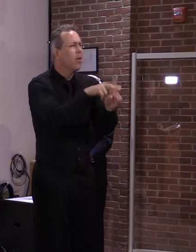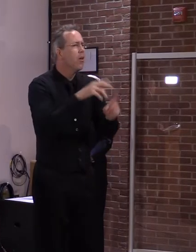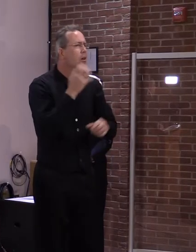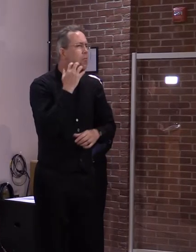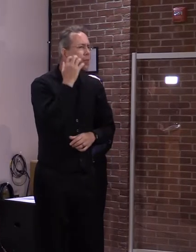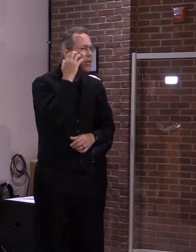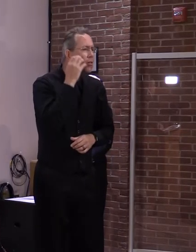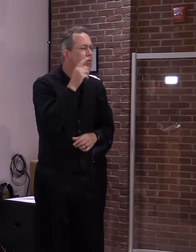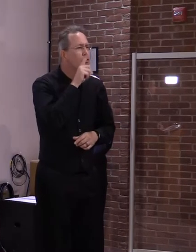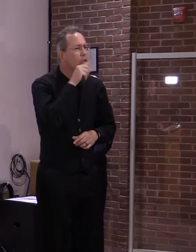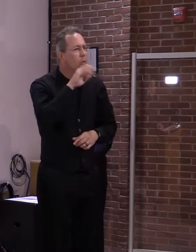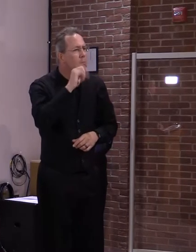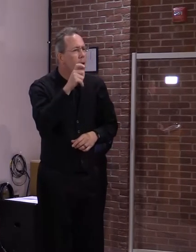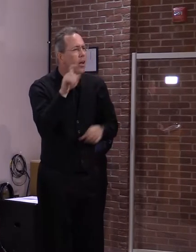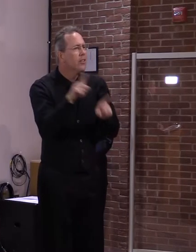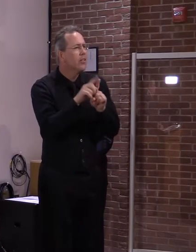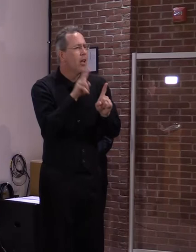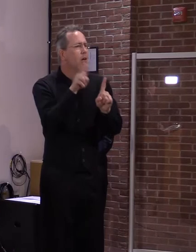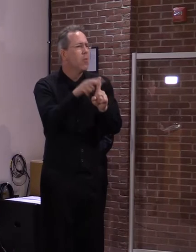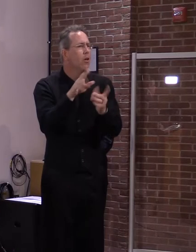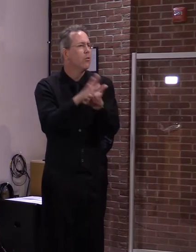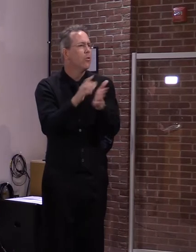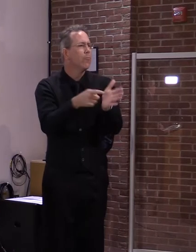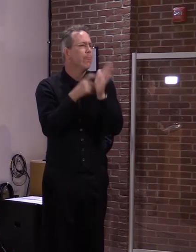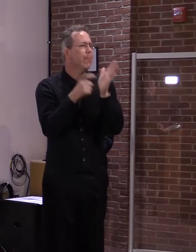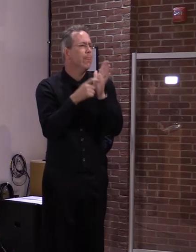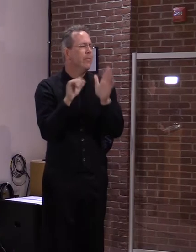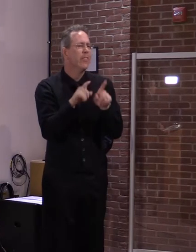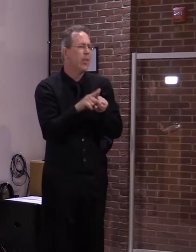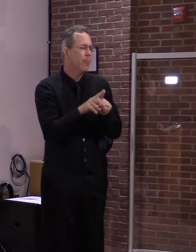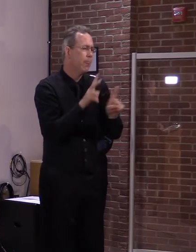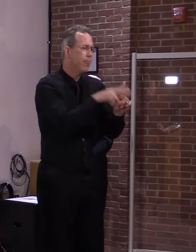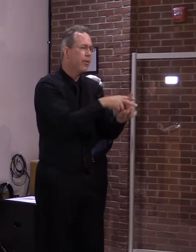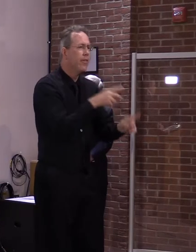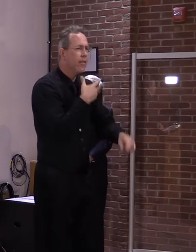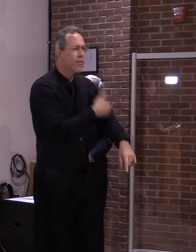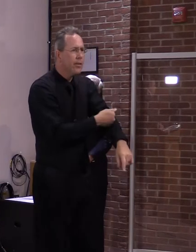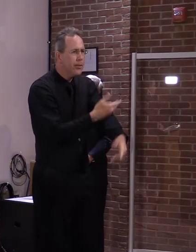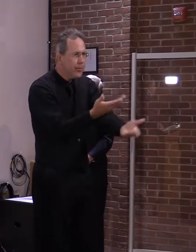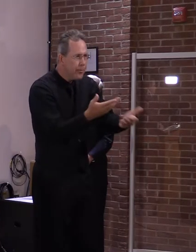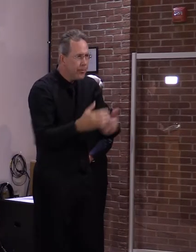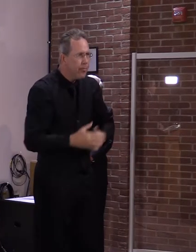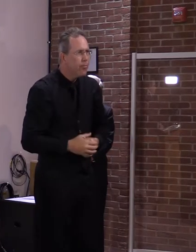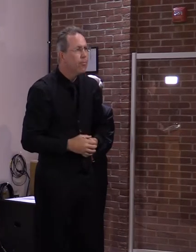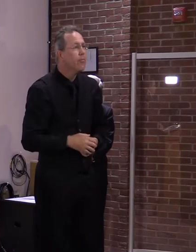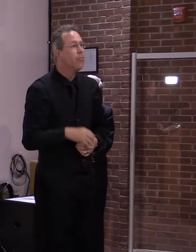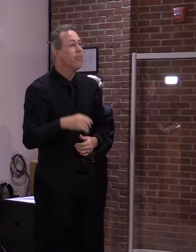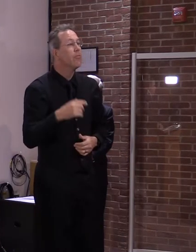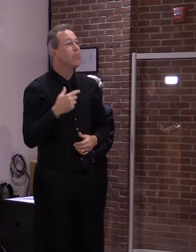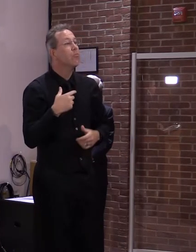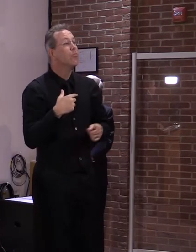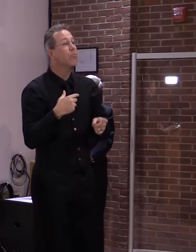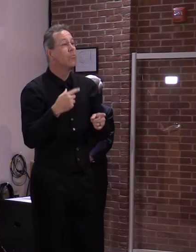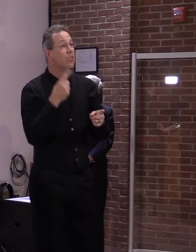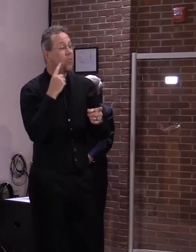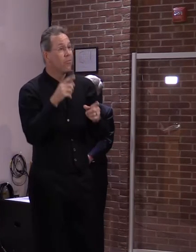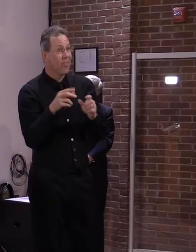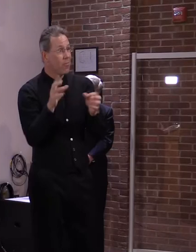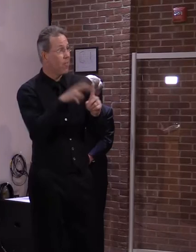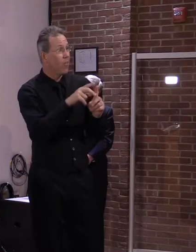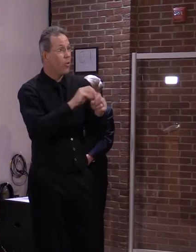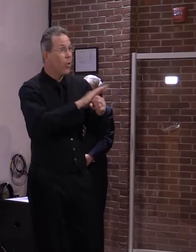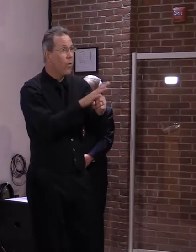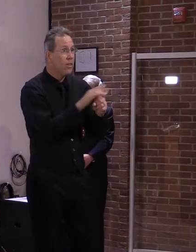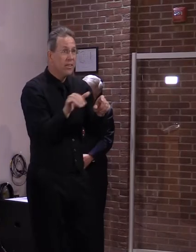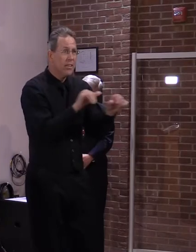be had those vaccinations. We don't have a similar requirement for COVID-19. We did talk about that a